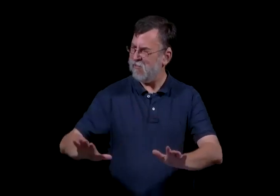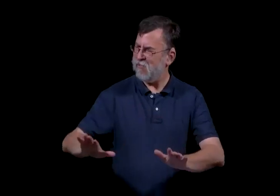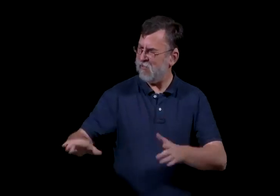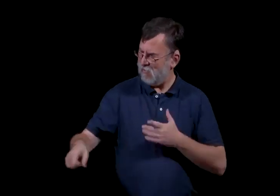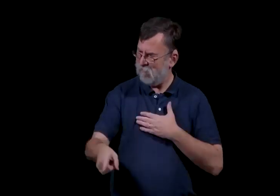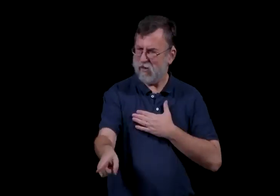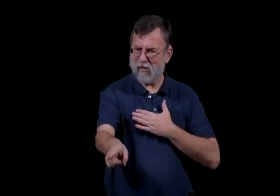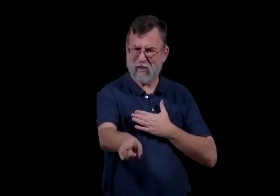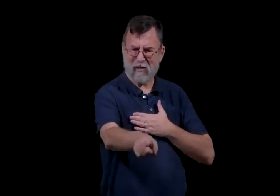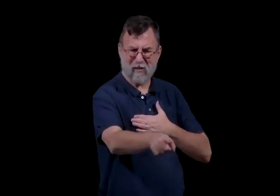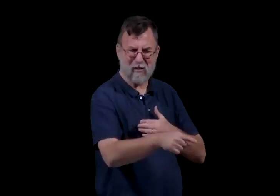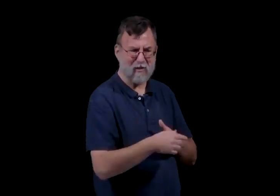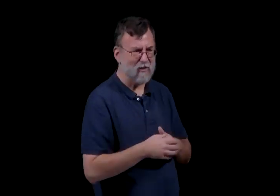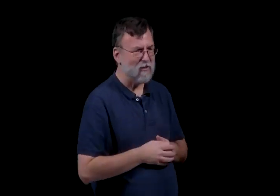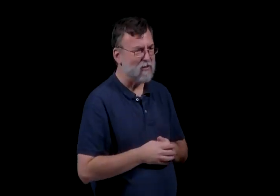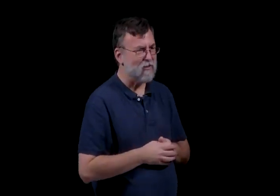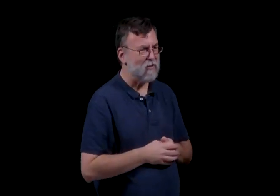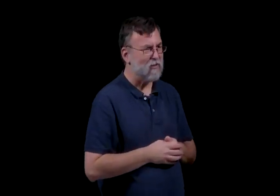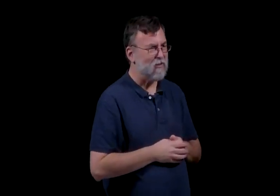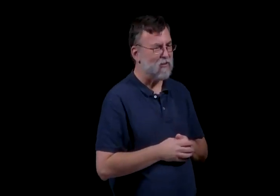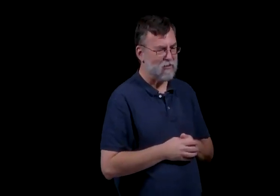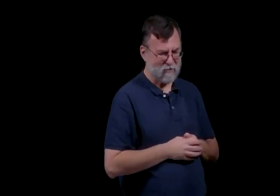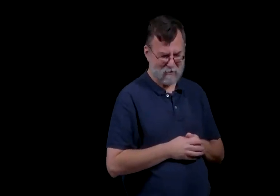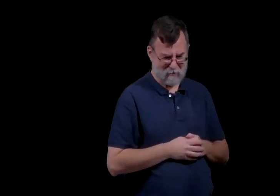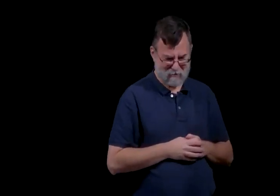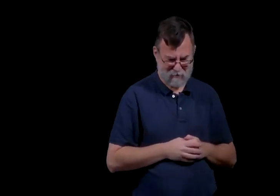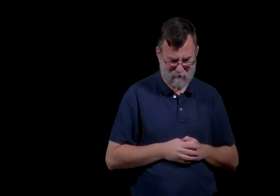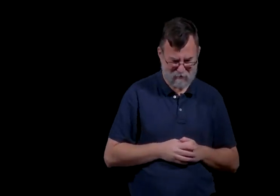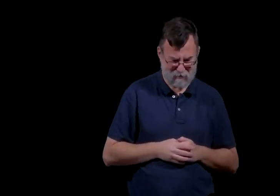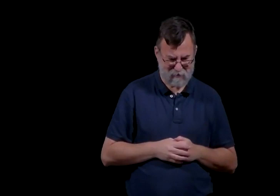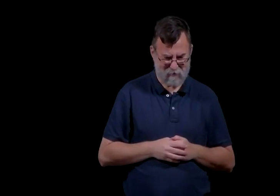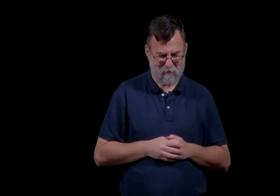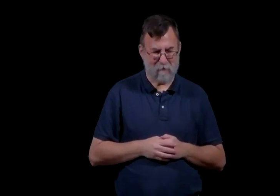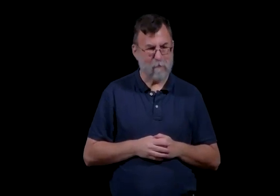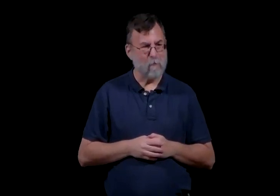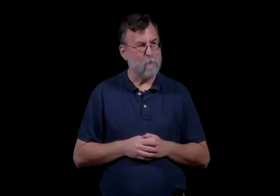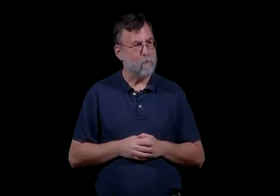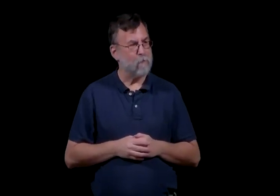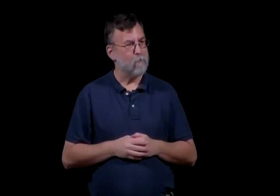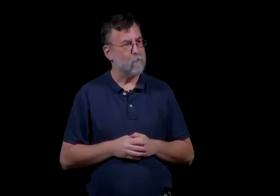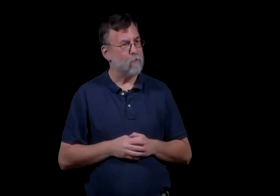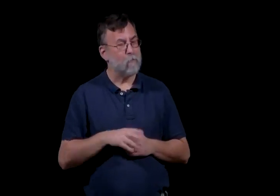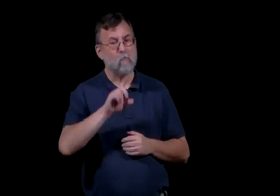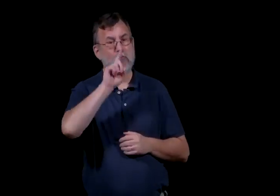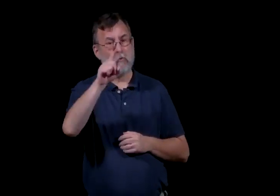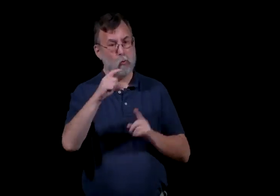He knows you belong to him, and he makes sure that he watches over you and protects you.